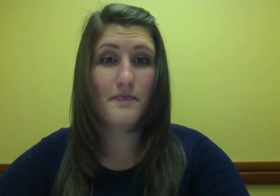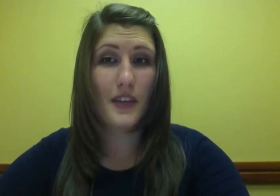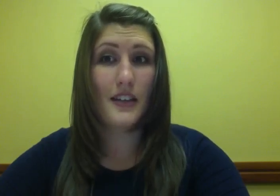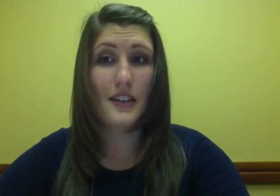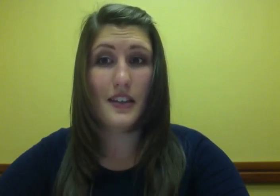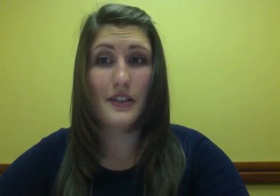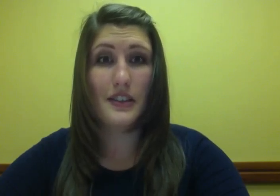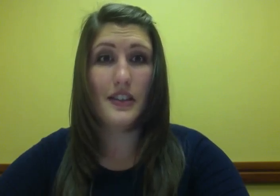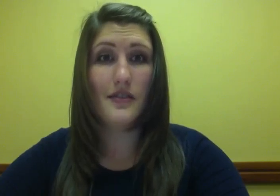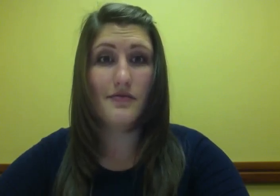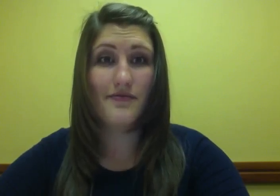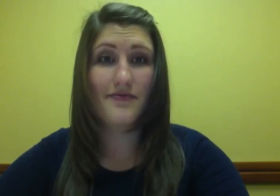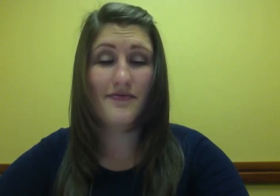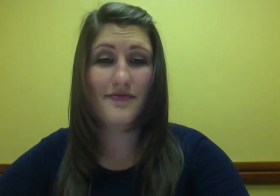Kid didn't have a good day.